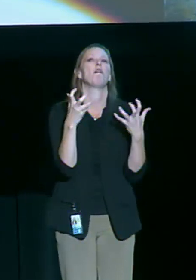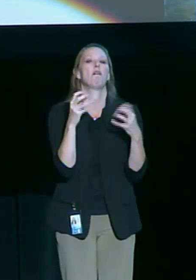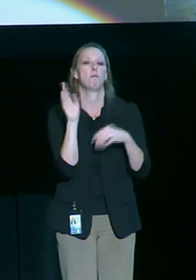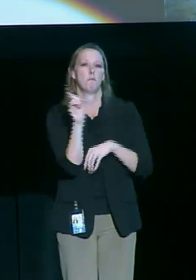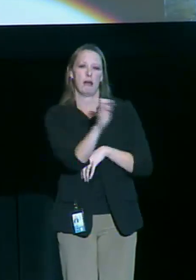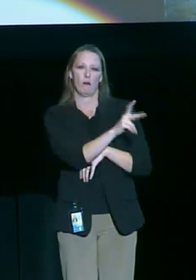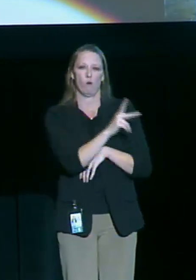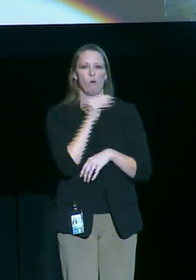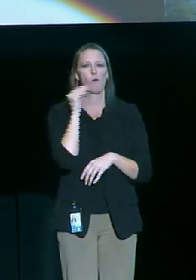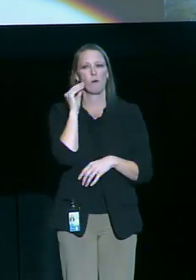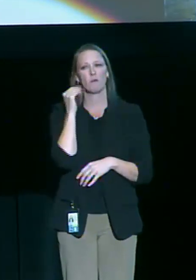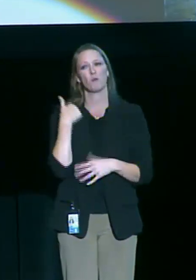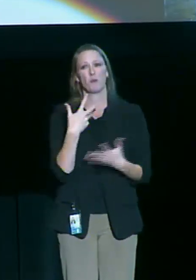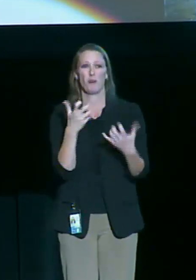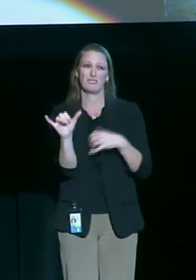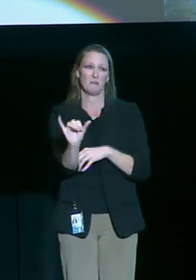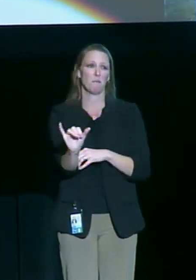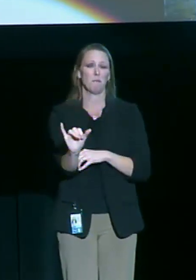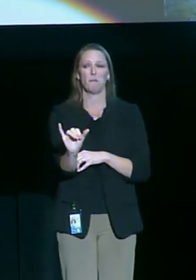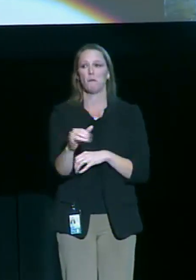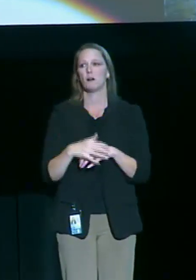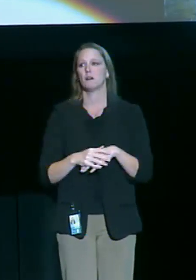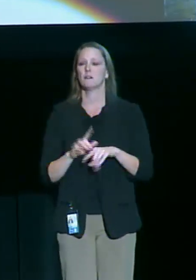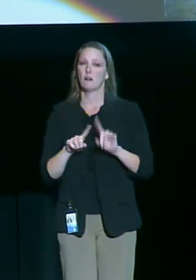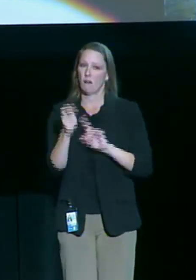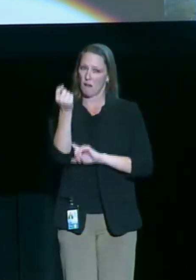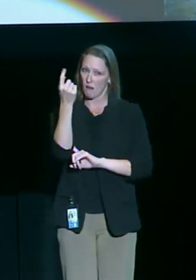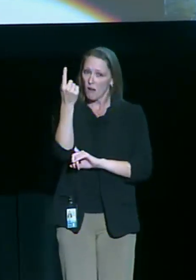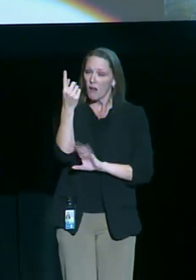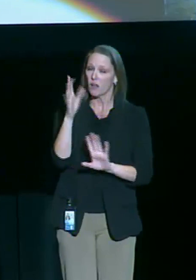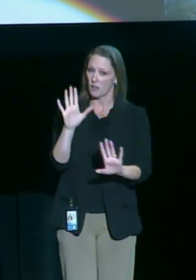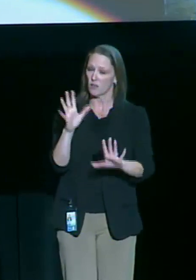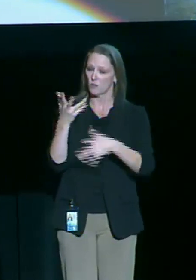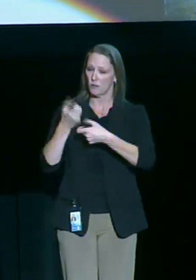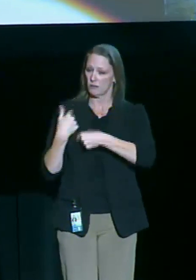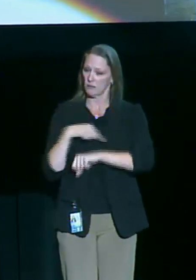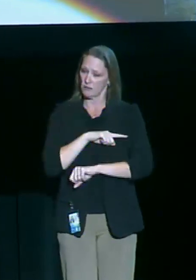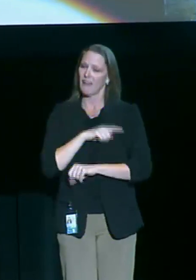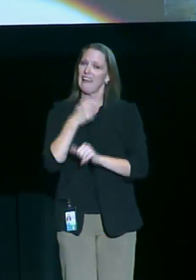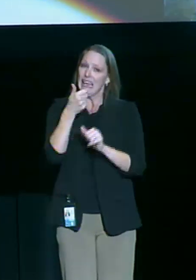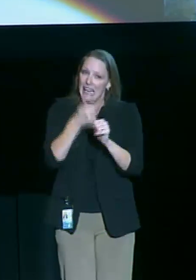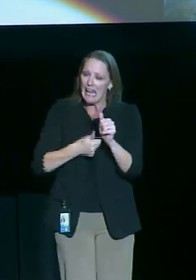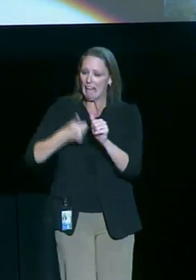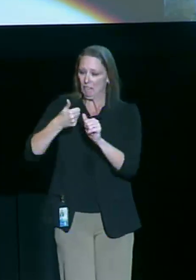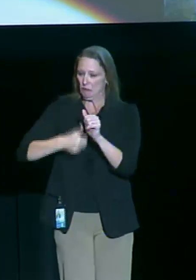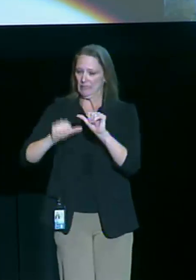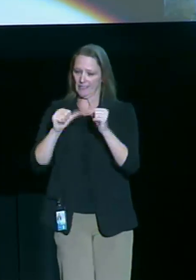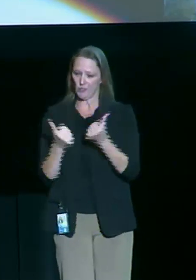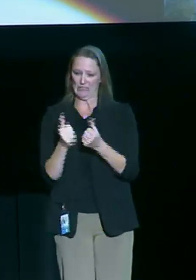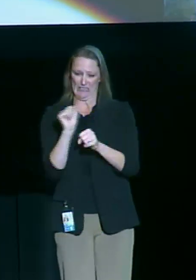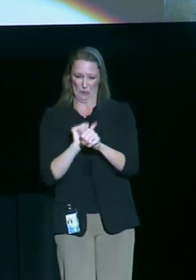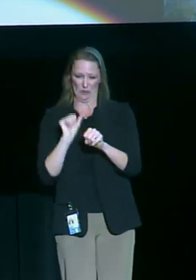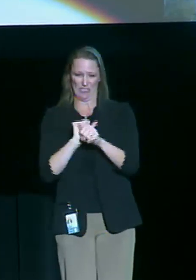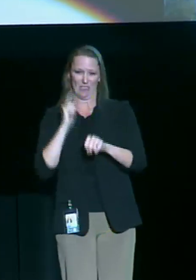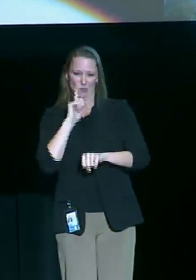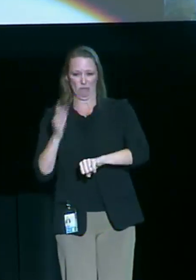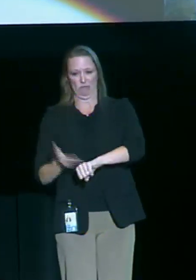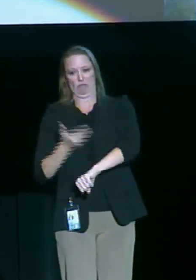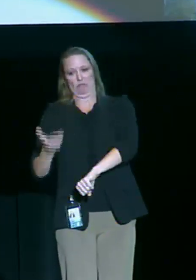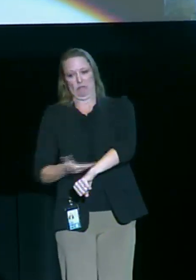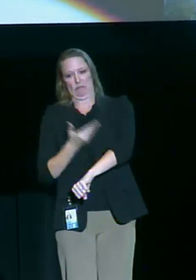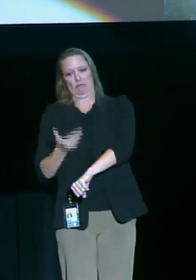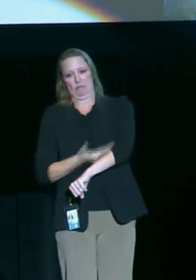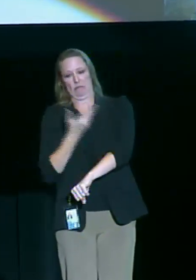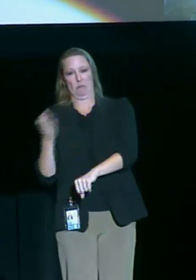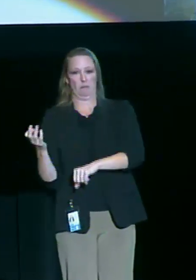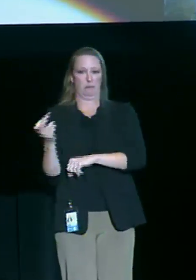We want that for you too. Now rest assured that every agency working to restore the Montecito area